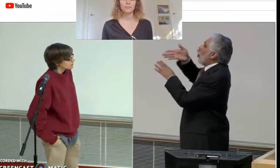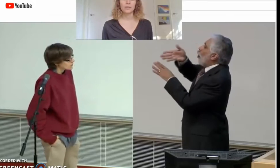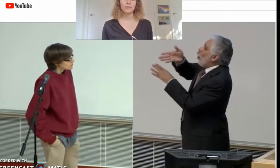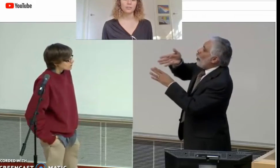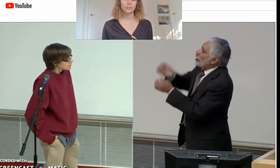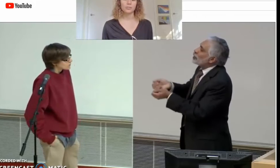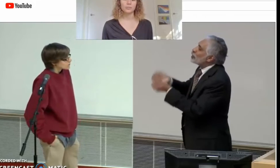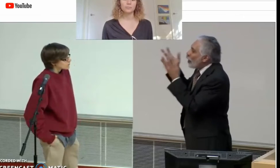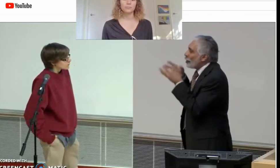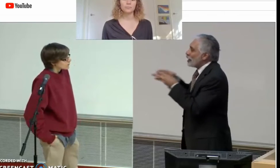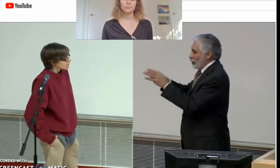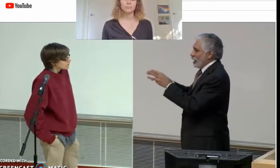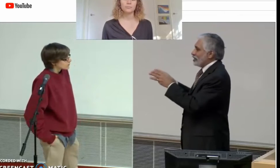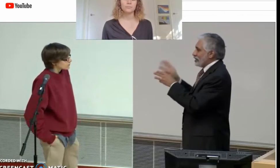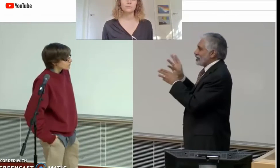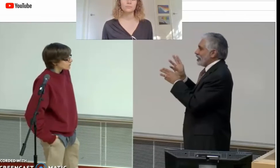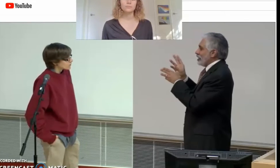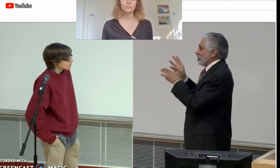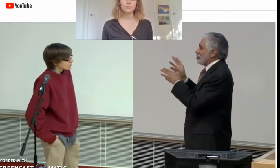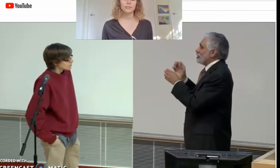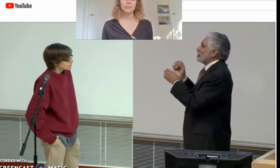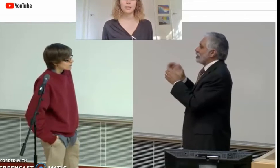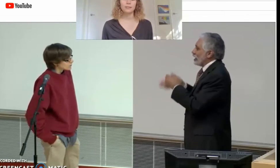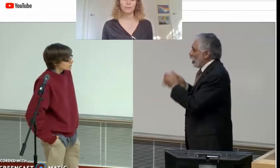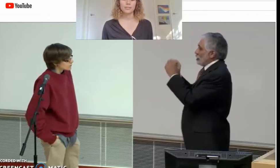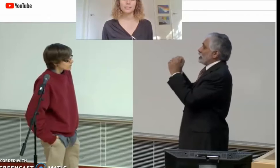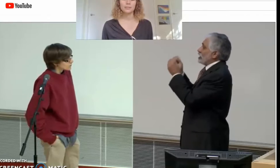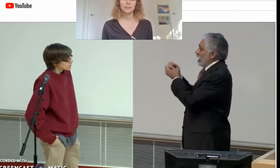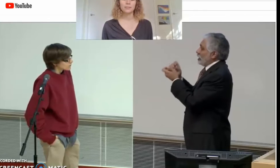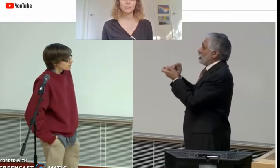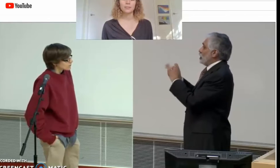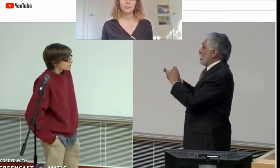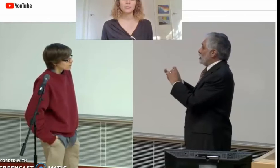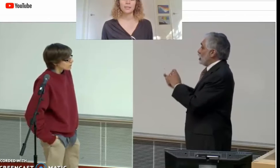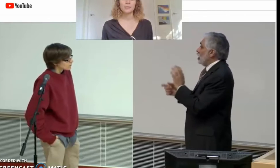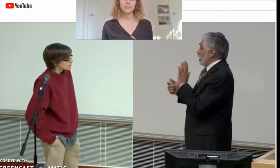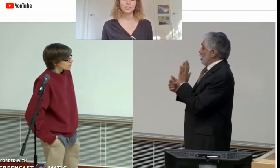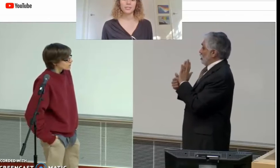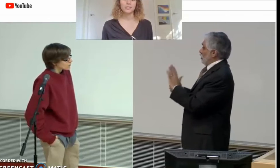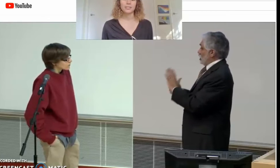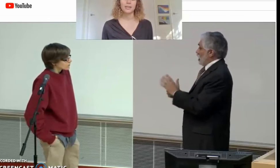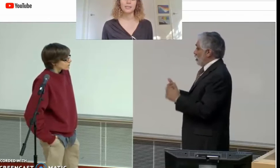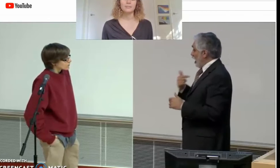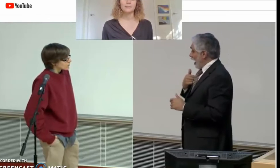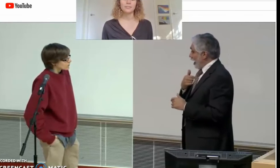And doctors too. There's a lot of ways that you can change society. For